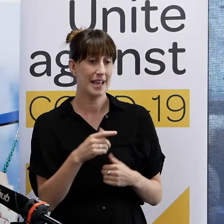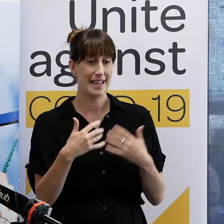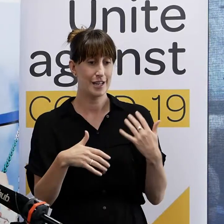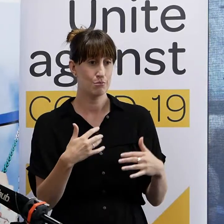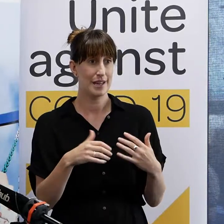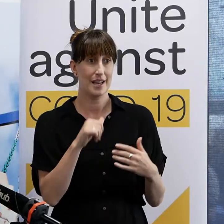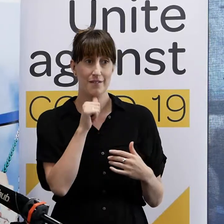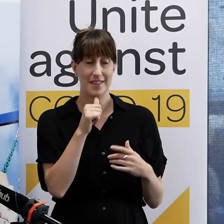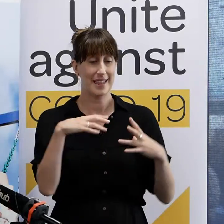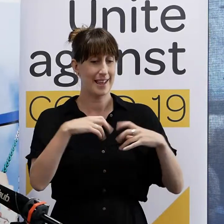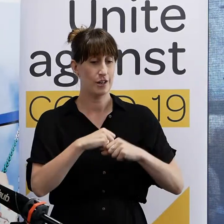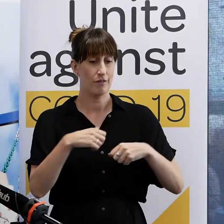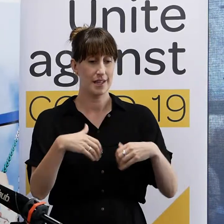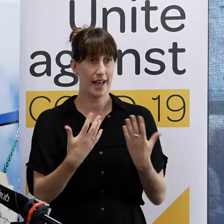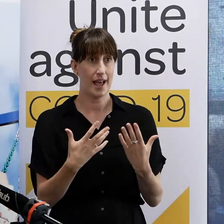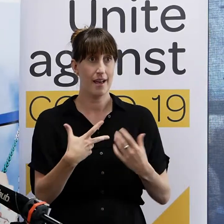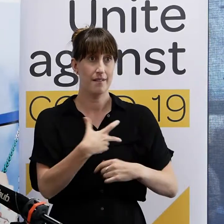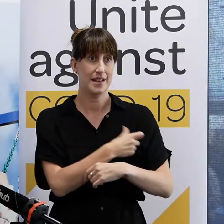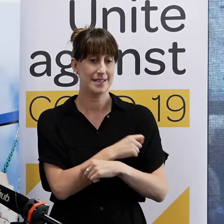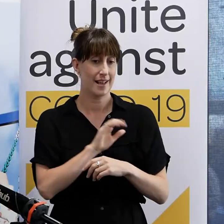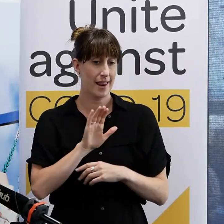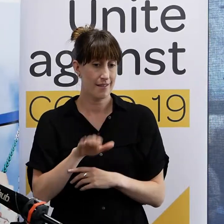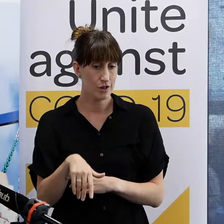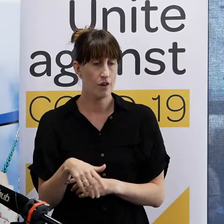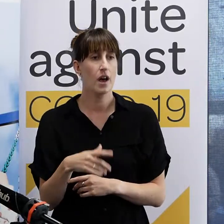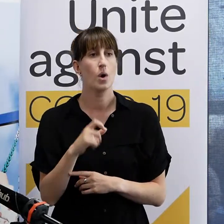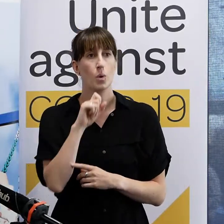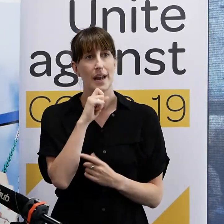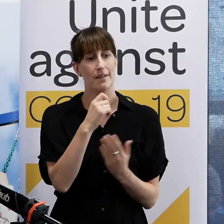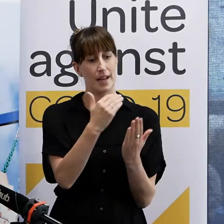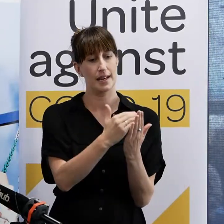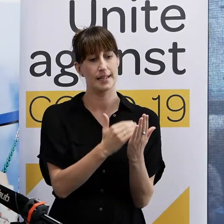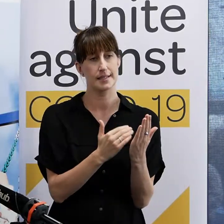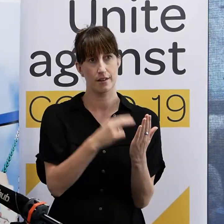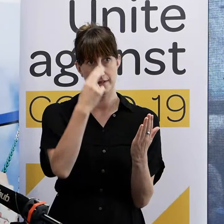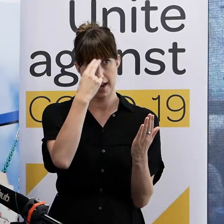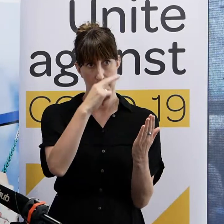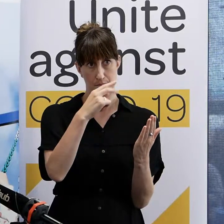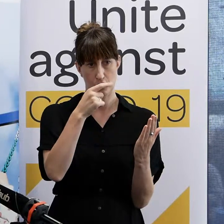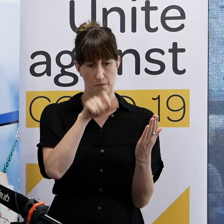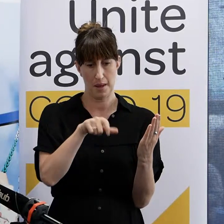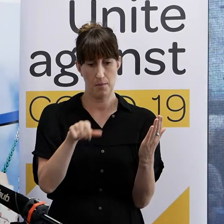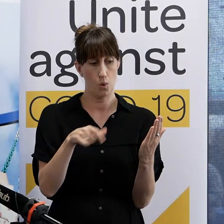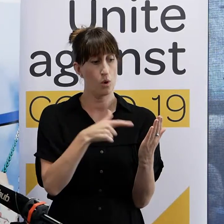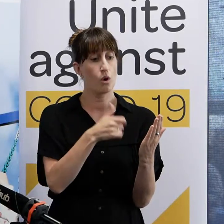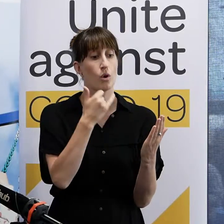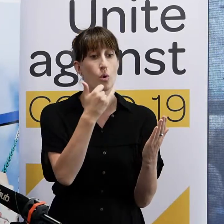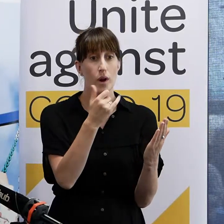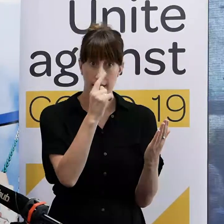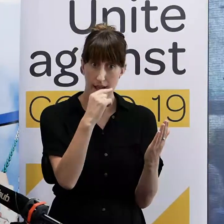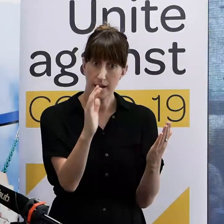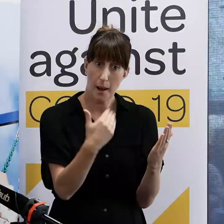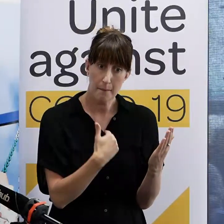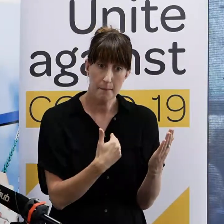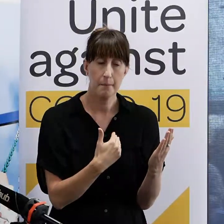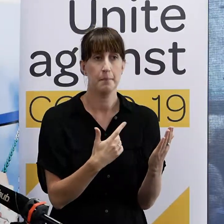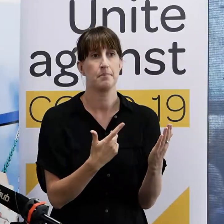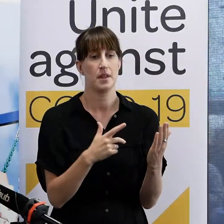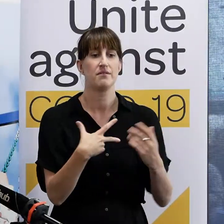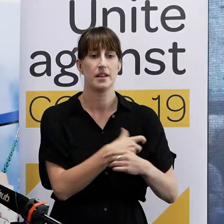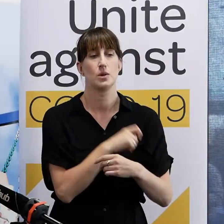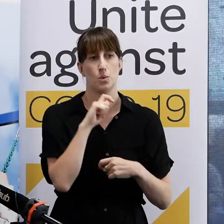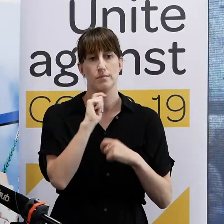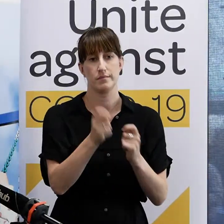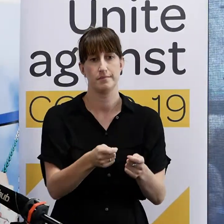they have vaccines left over, they will have a list of people that they will call up to see if they can get them in at short notice